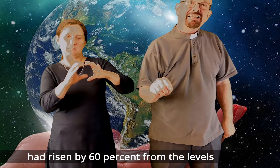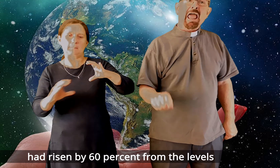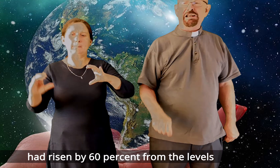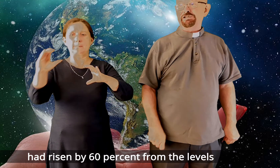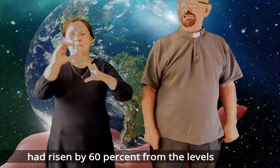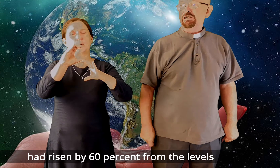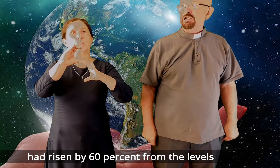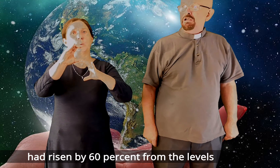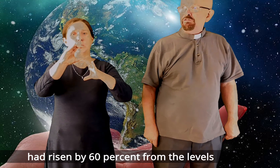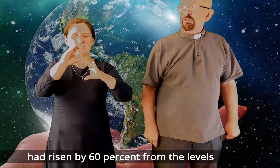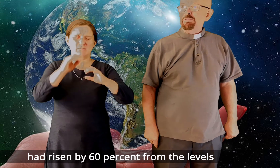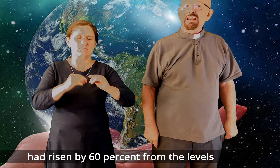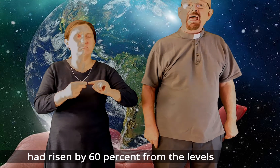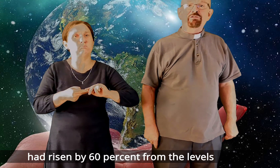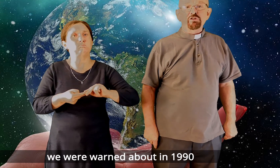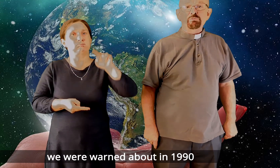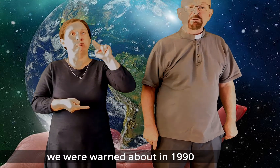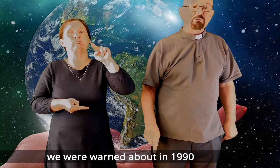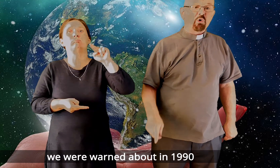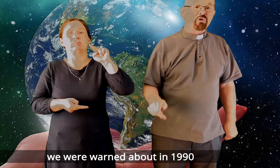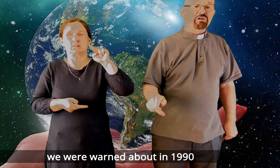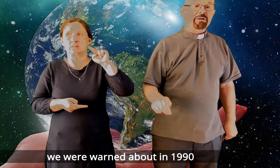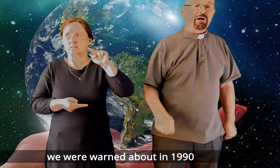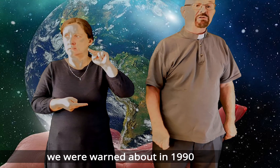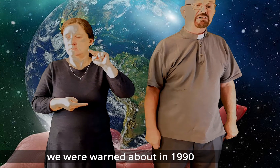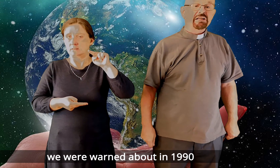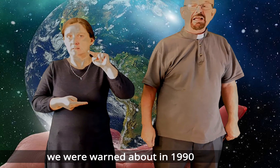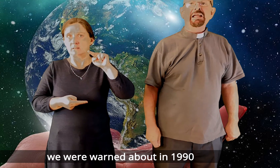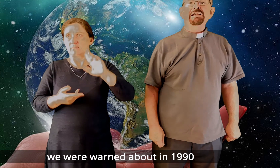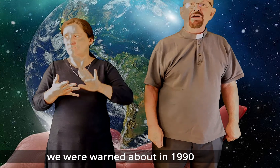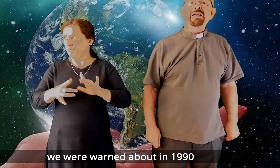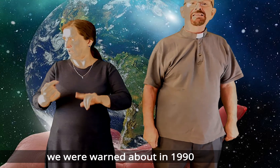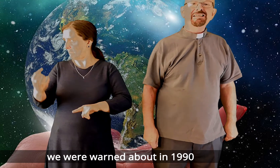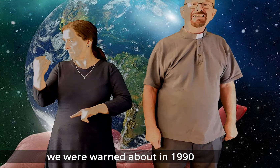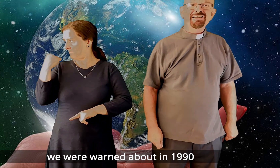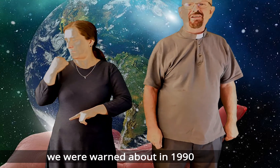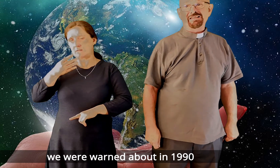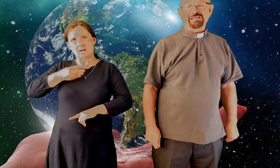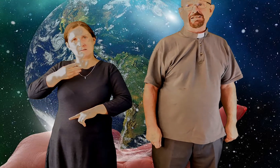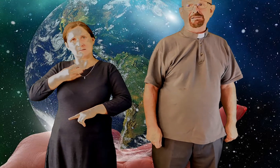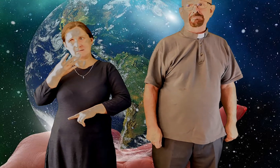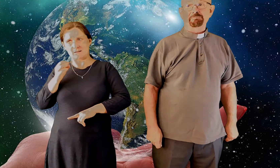60% from the levels we were warned about in 1990.